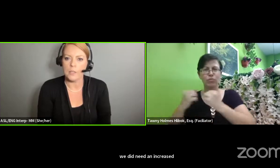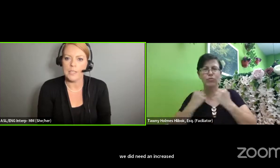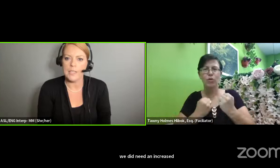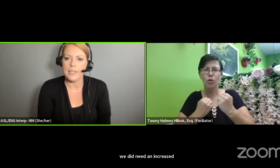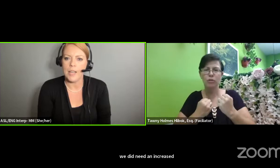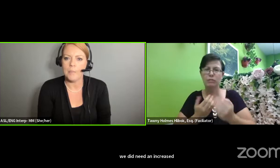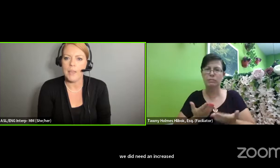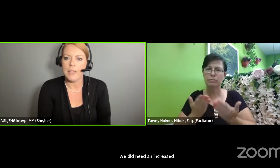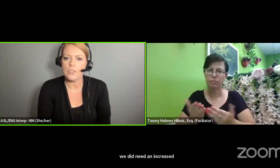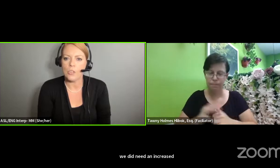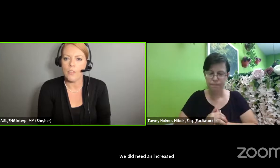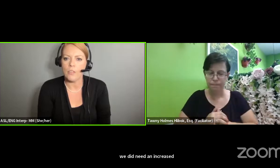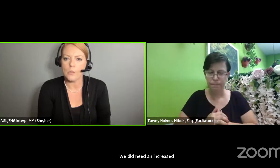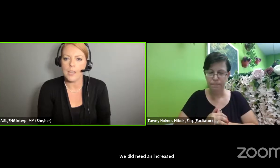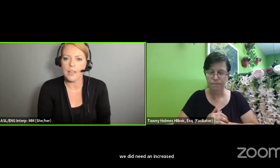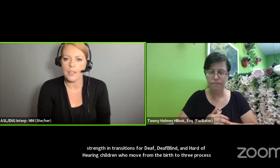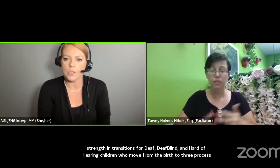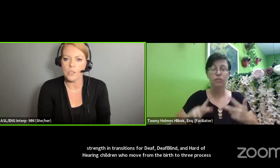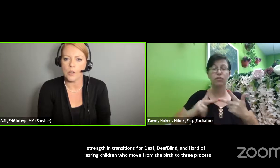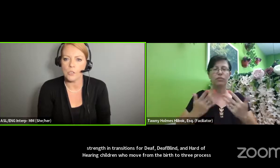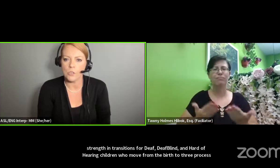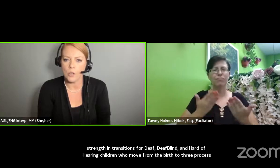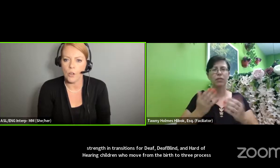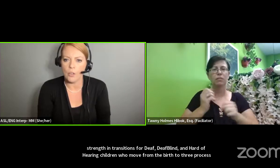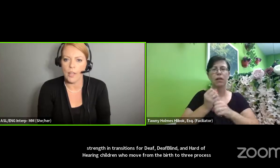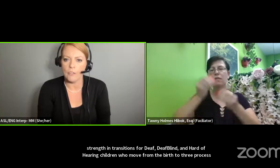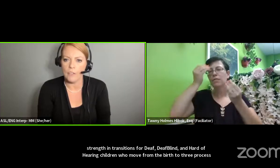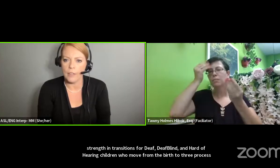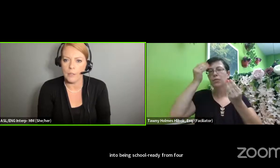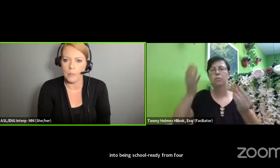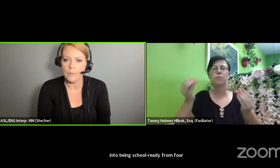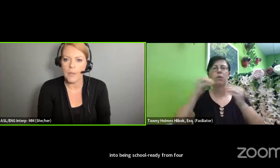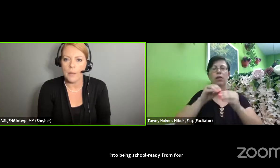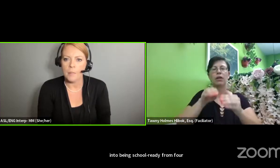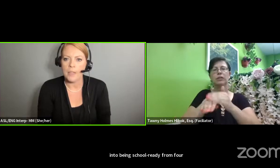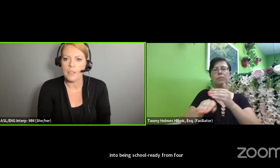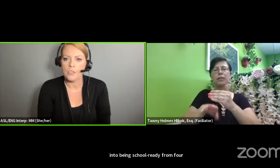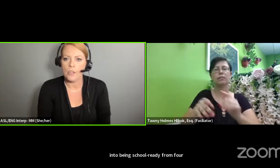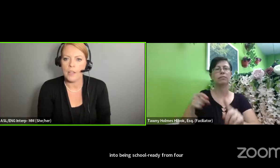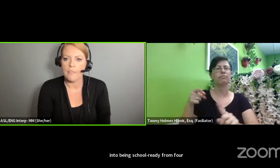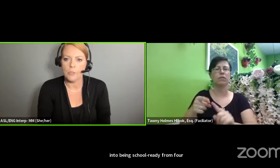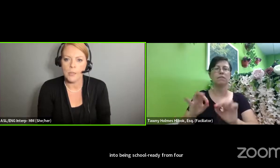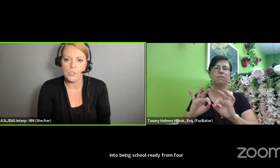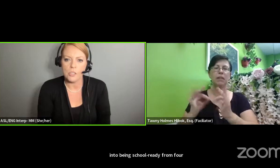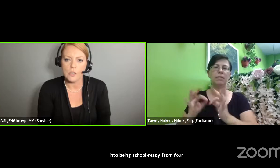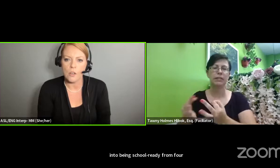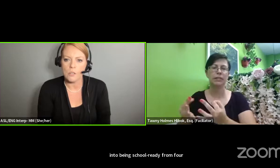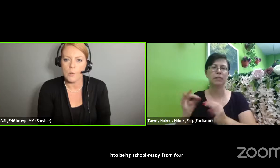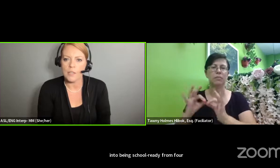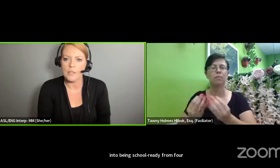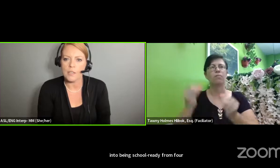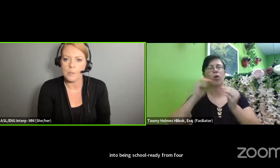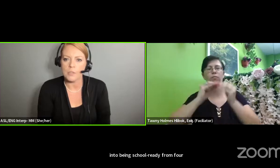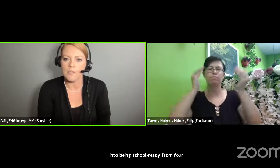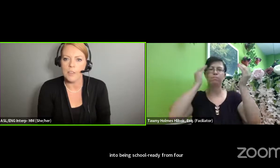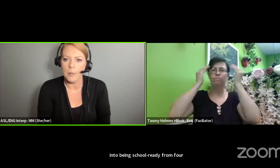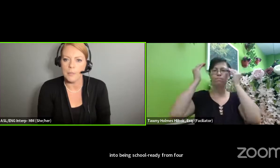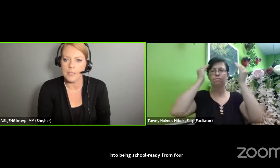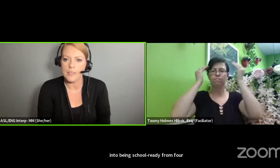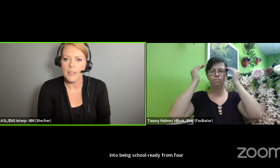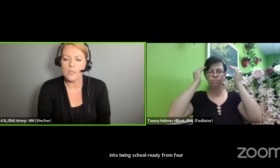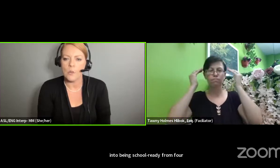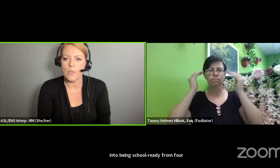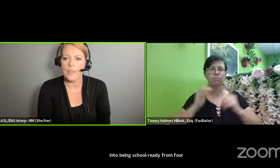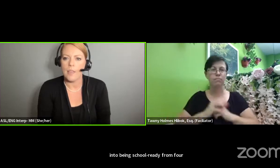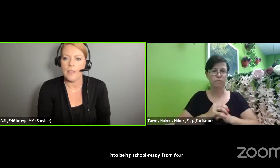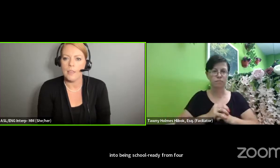to 14, and making sure that those connections are strong and available, making sure that information is also accessible to